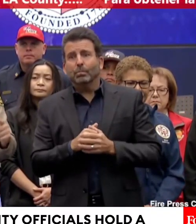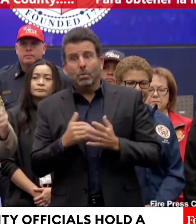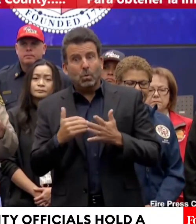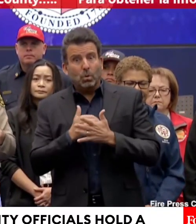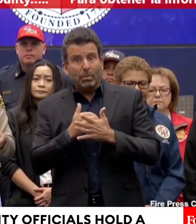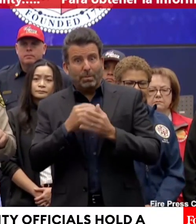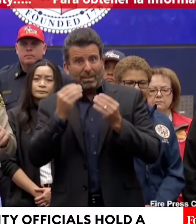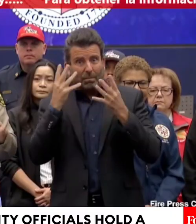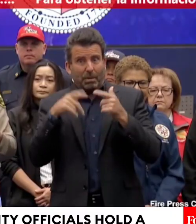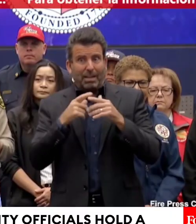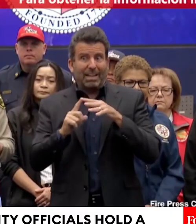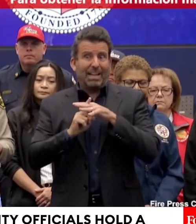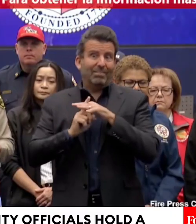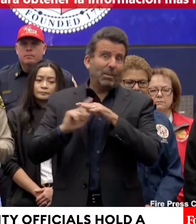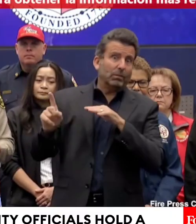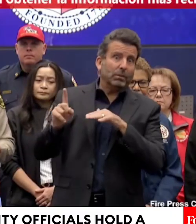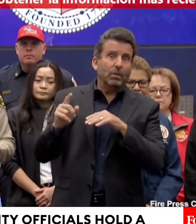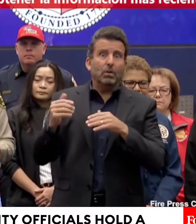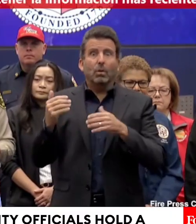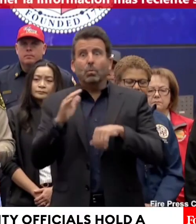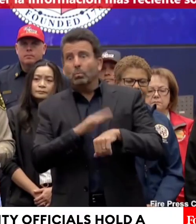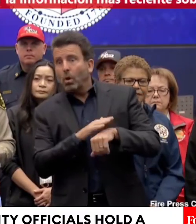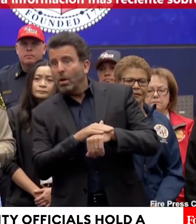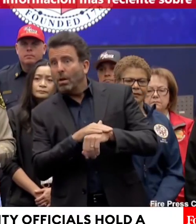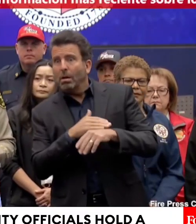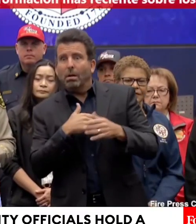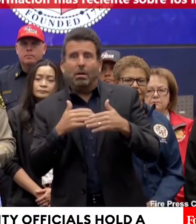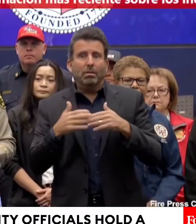evacuation orders, warnings, or road closures,